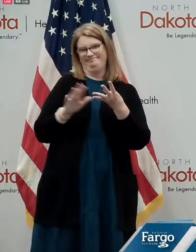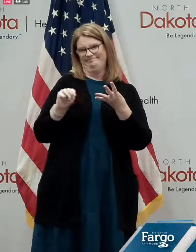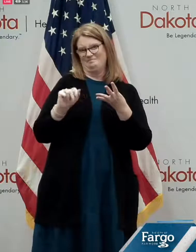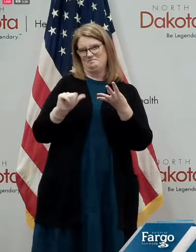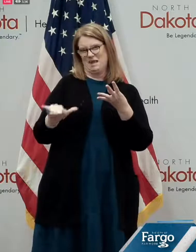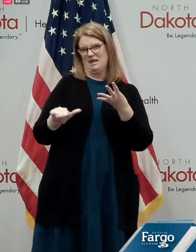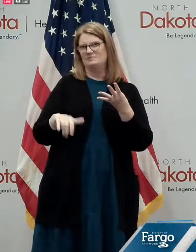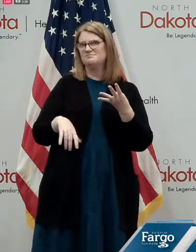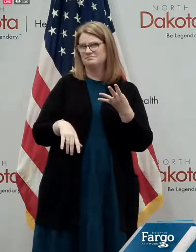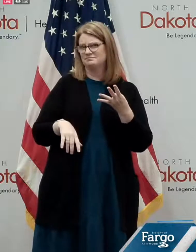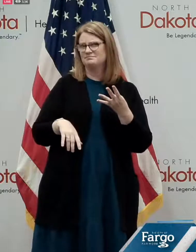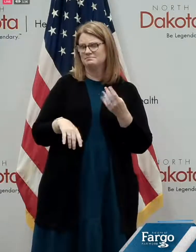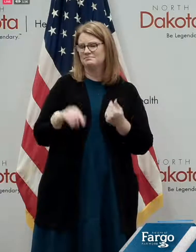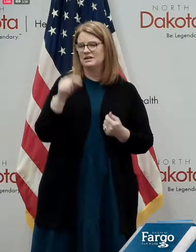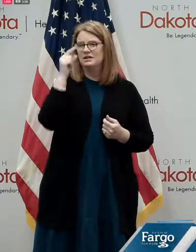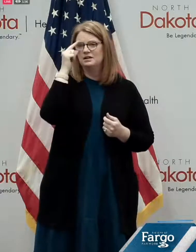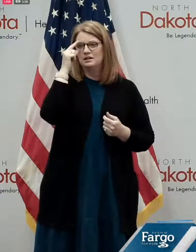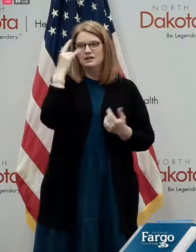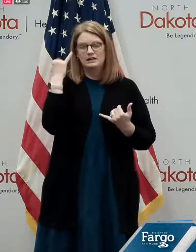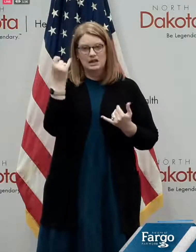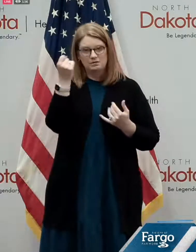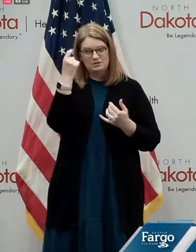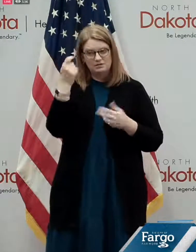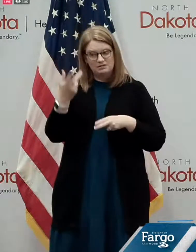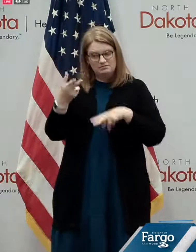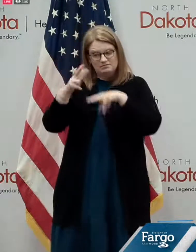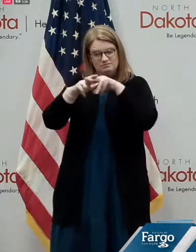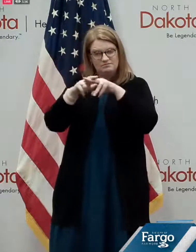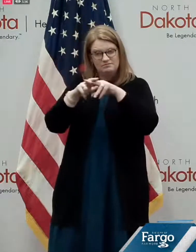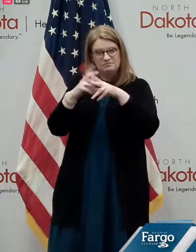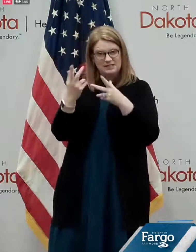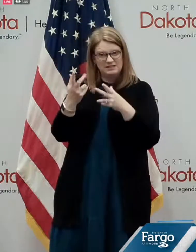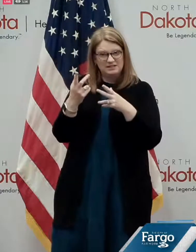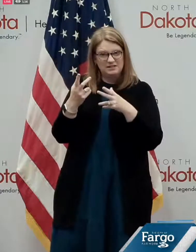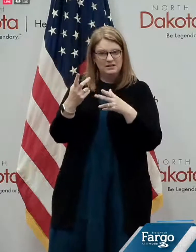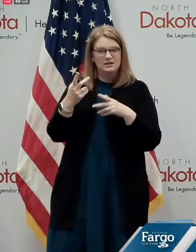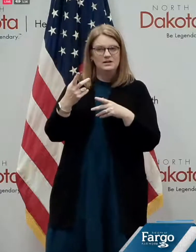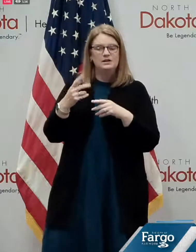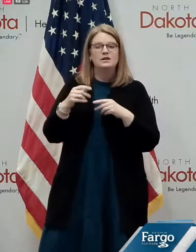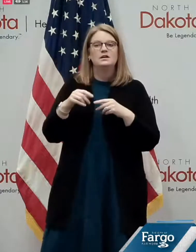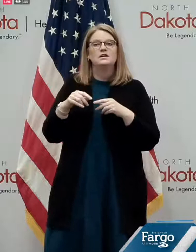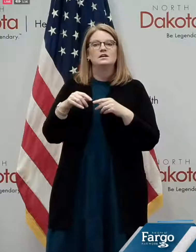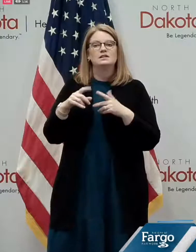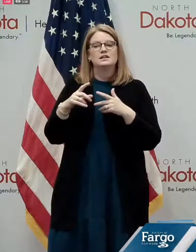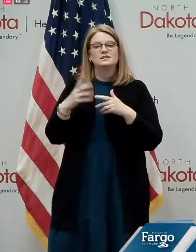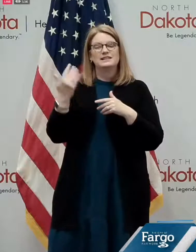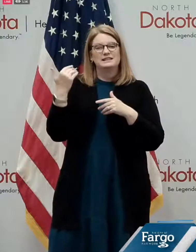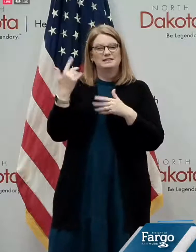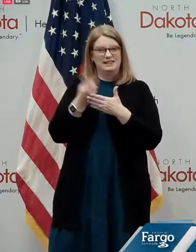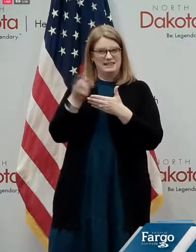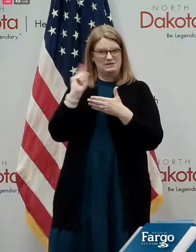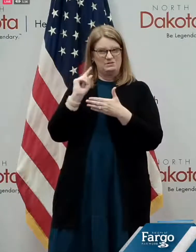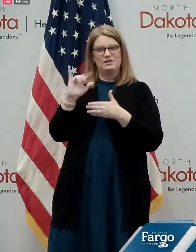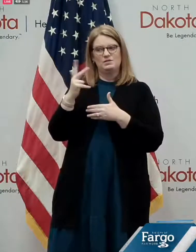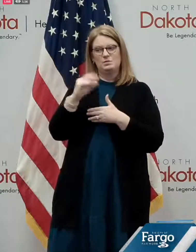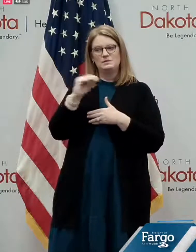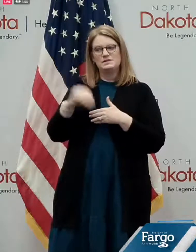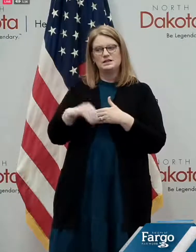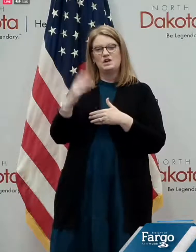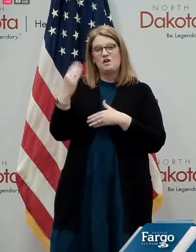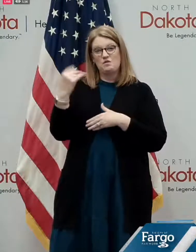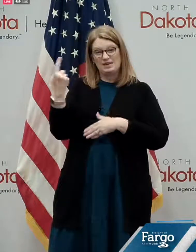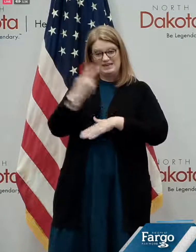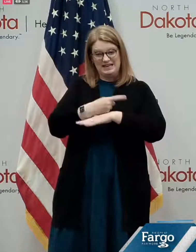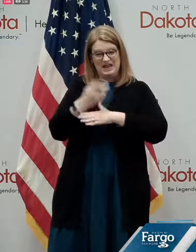that higher increase in some other prior days since we were here last week at that 3% range, our 14-day